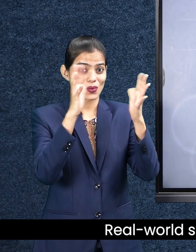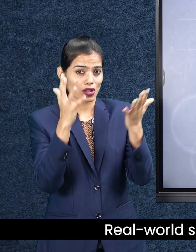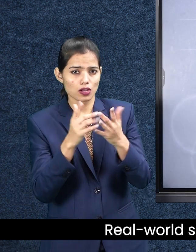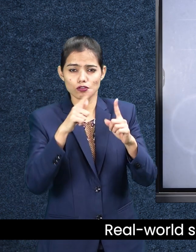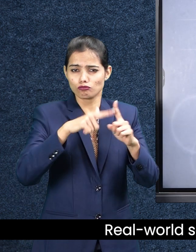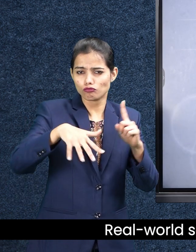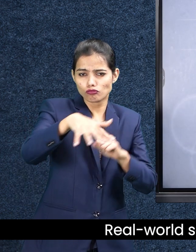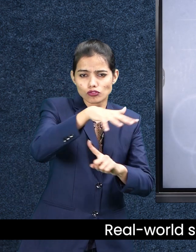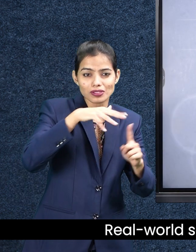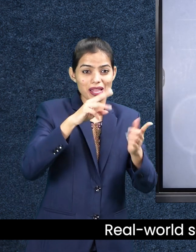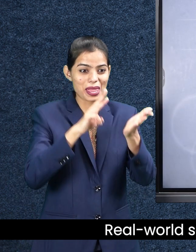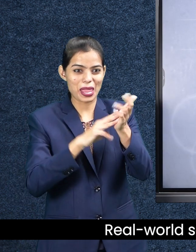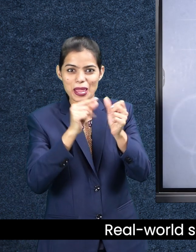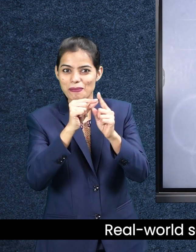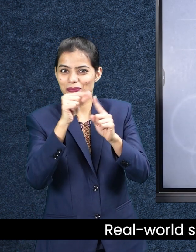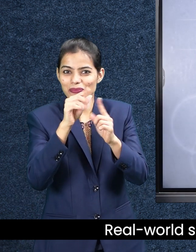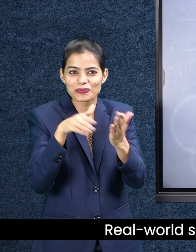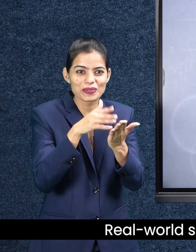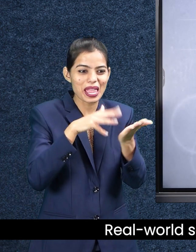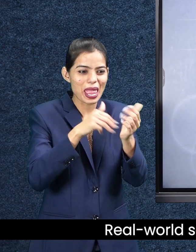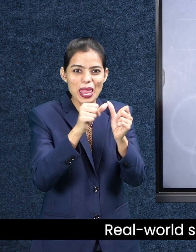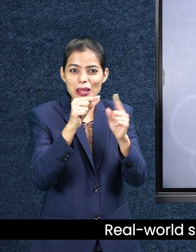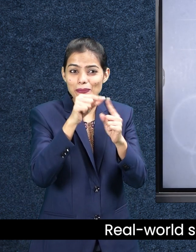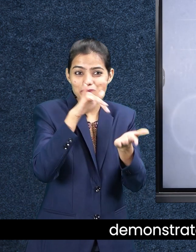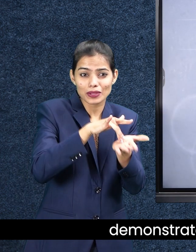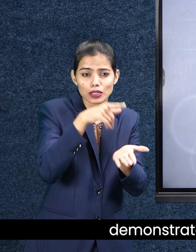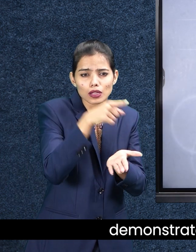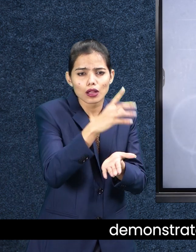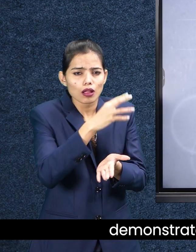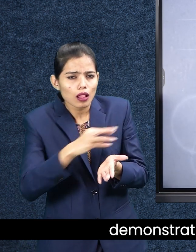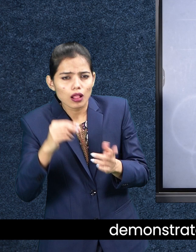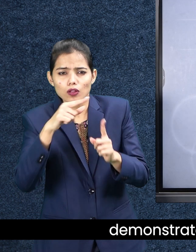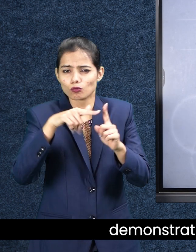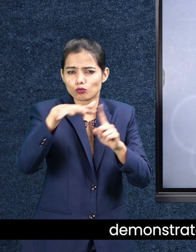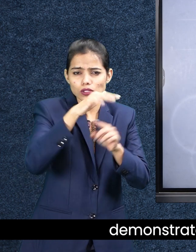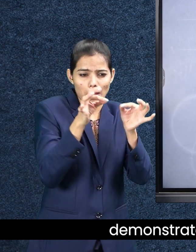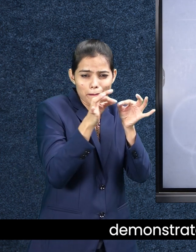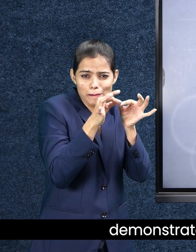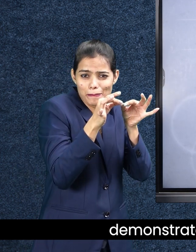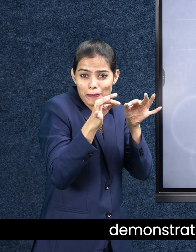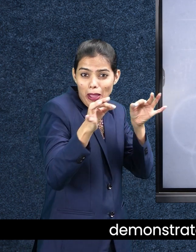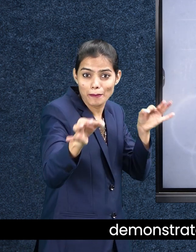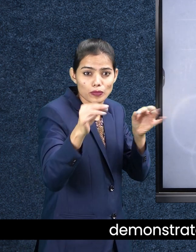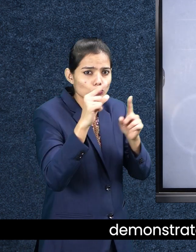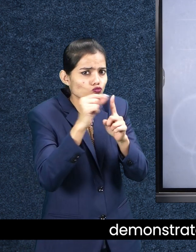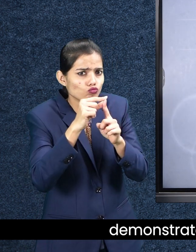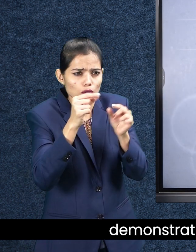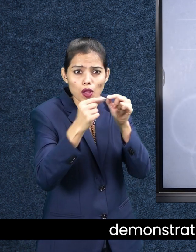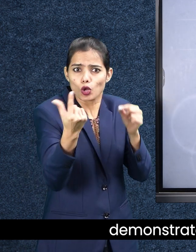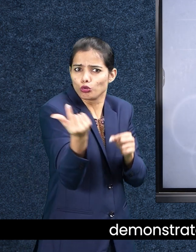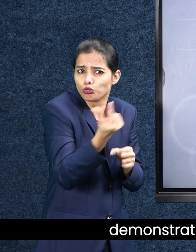Real-world scenarios such as maps and distances demonstrate practical application of midpoints.